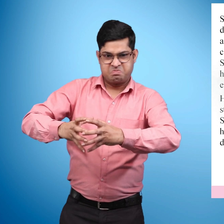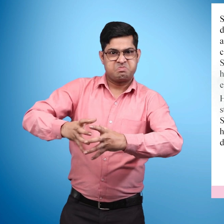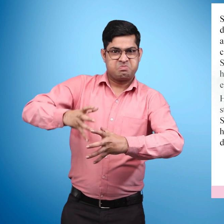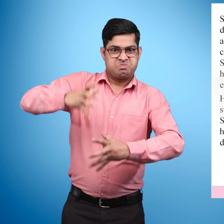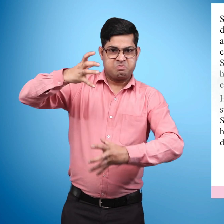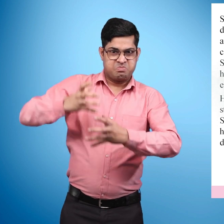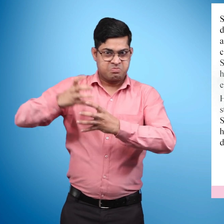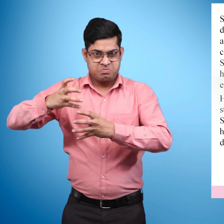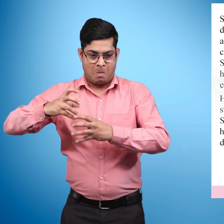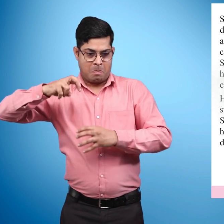a stout club.